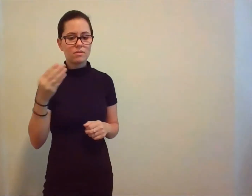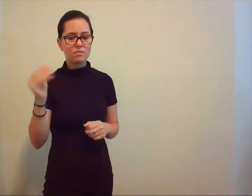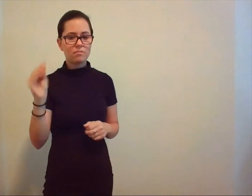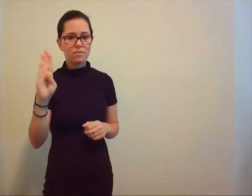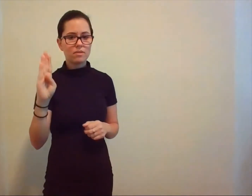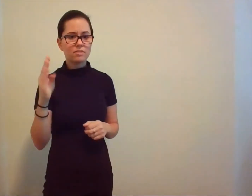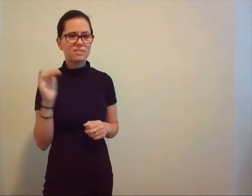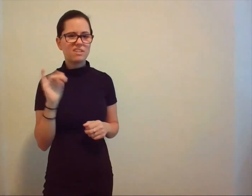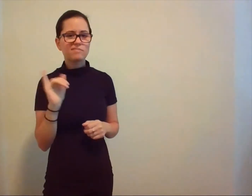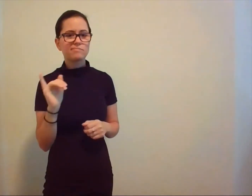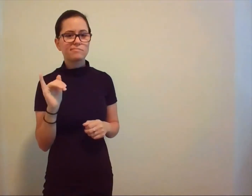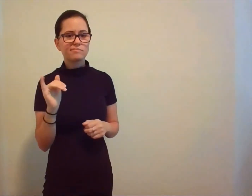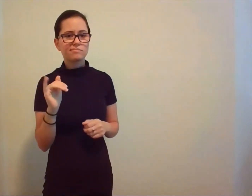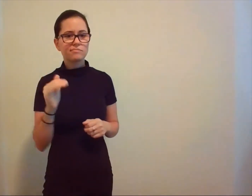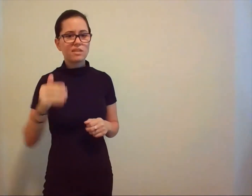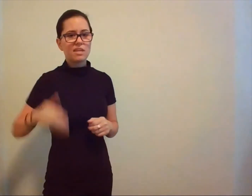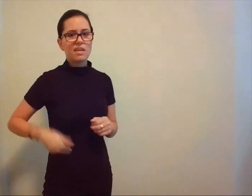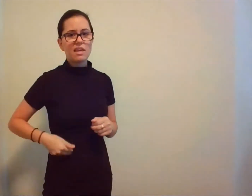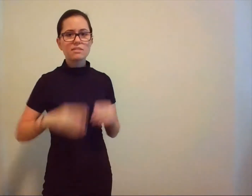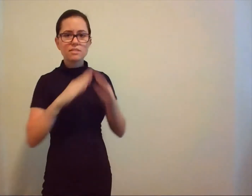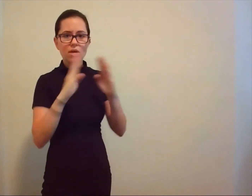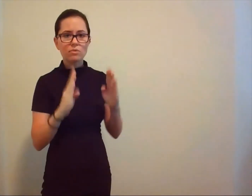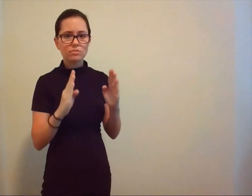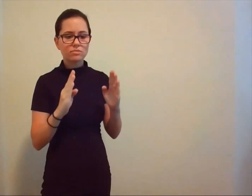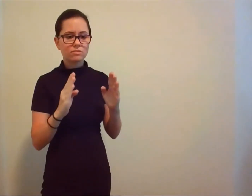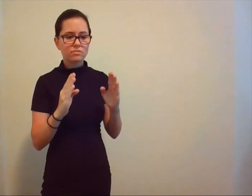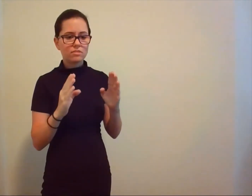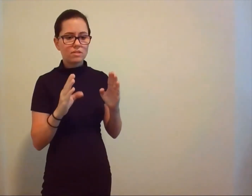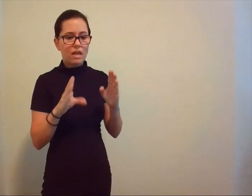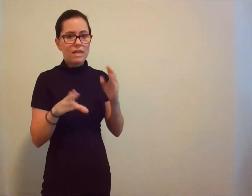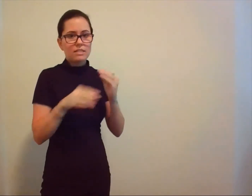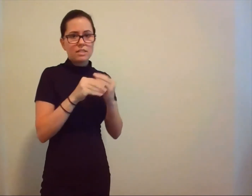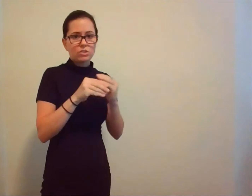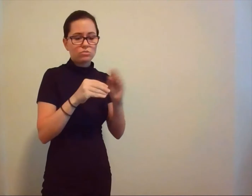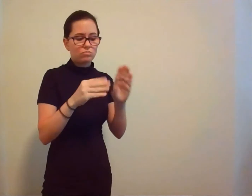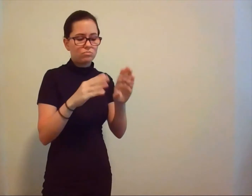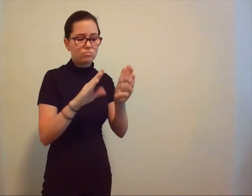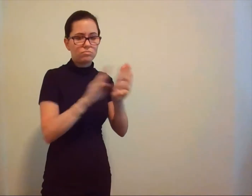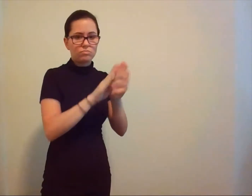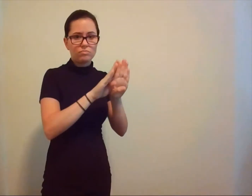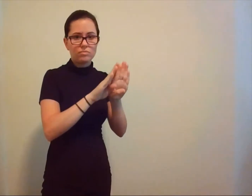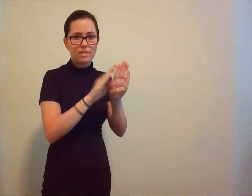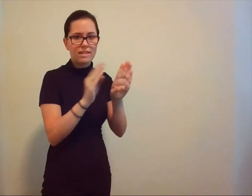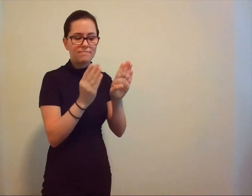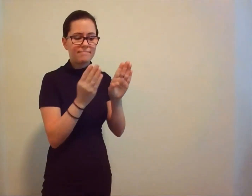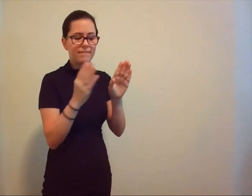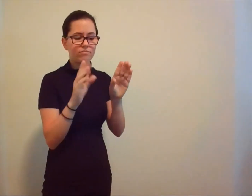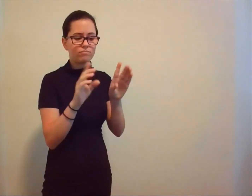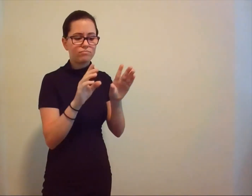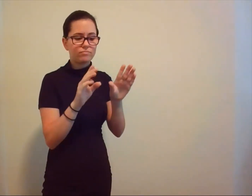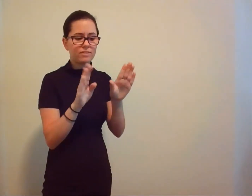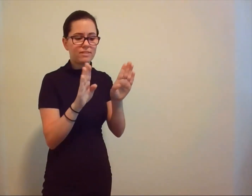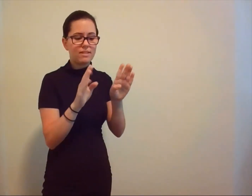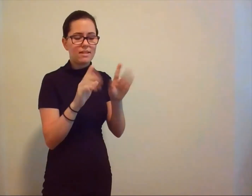like a decking. You don't want to get a splinter. I want to get a splinter or athlete's foot. Yeah. And then I'm like, I'm bringing my